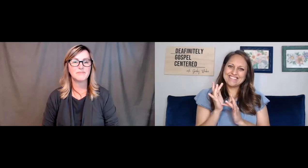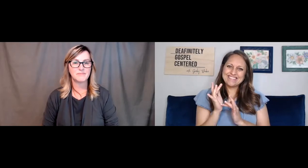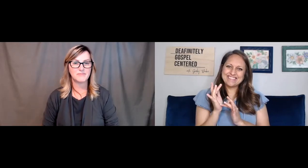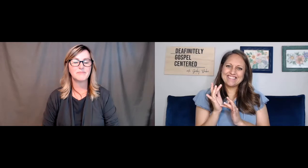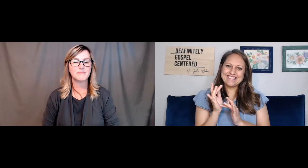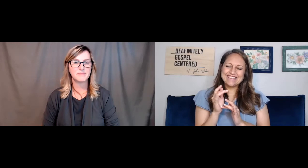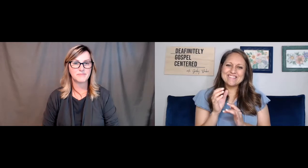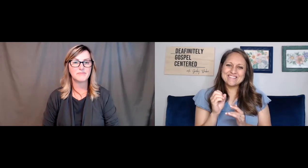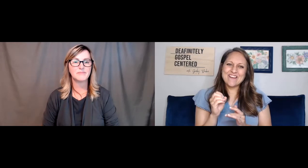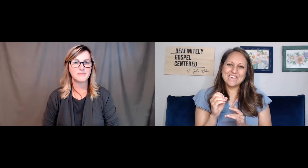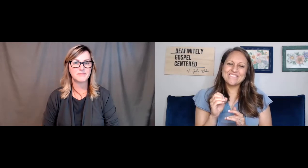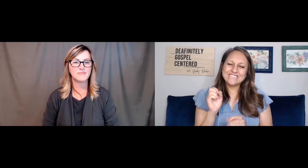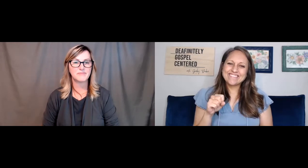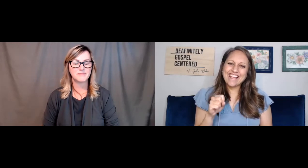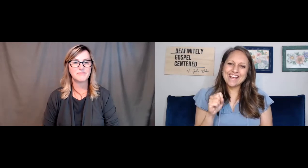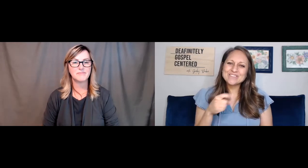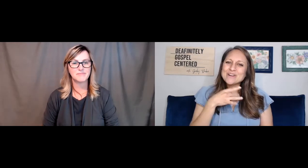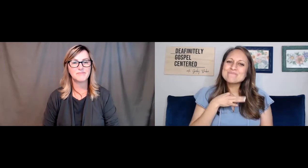now?